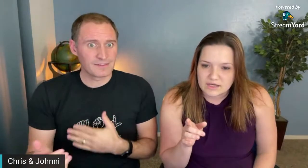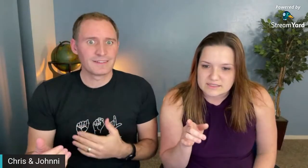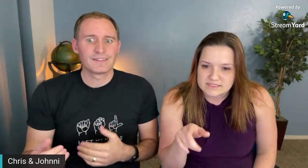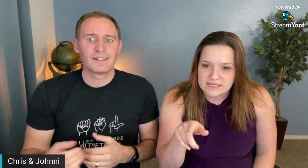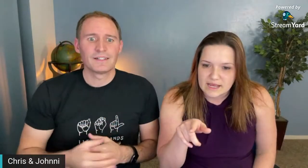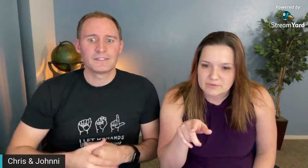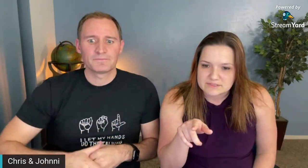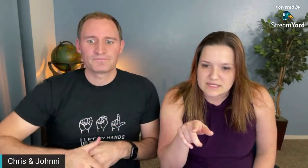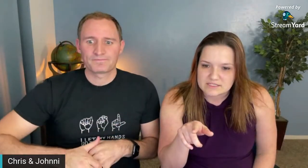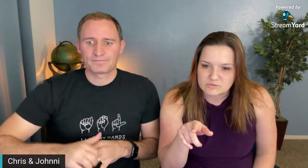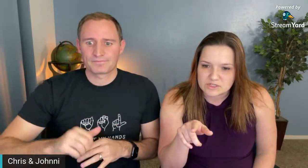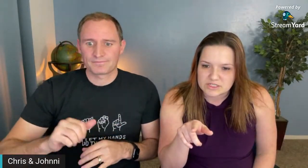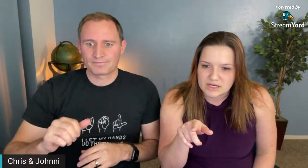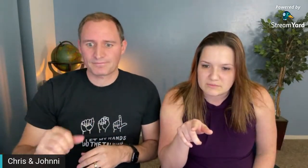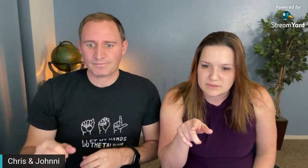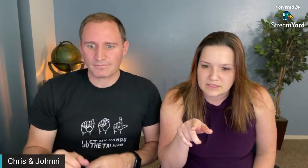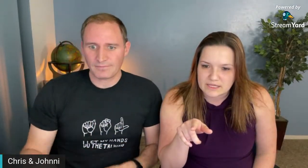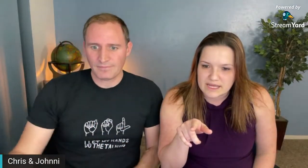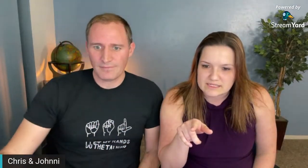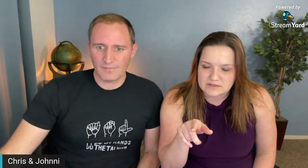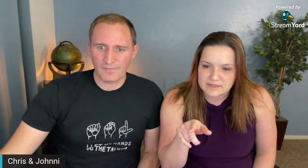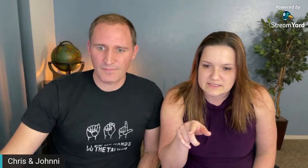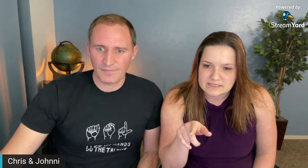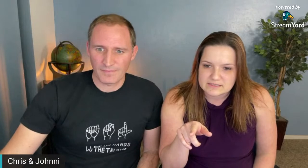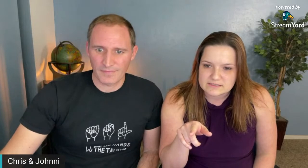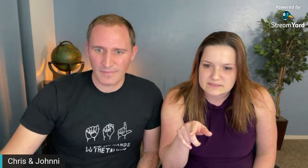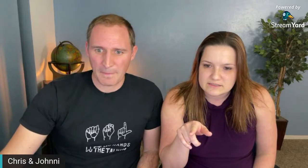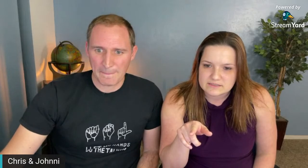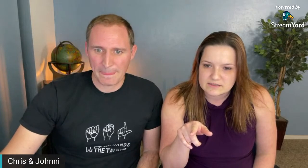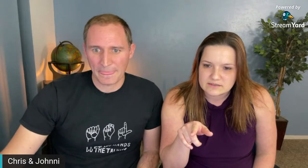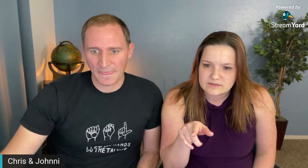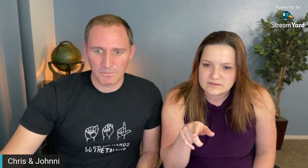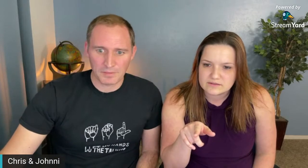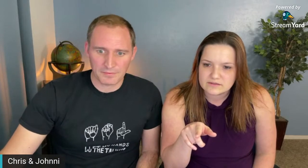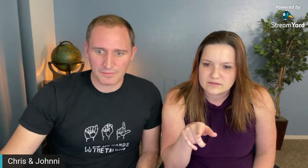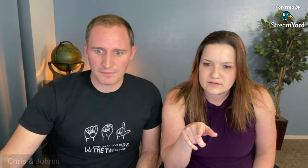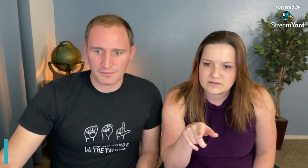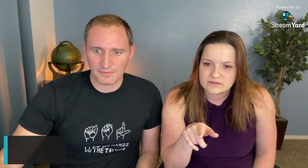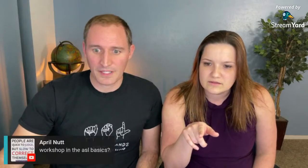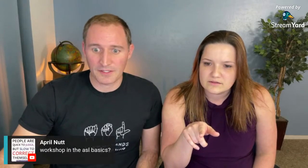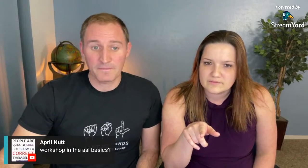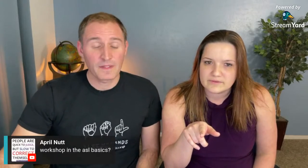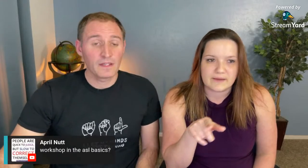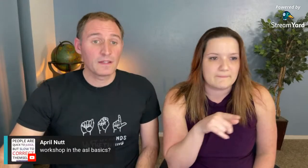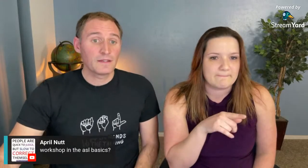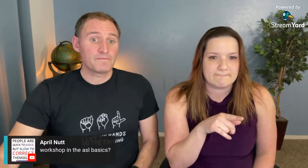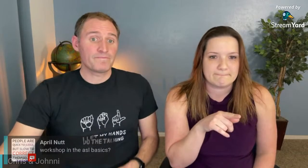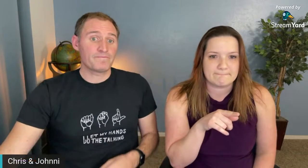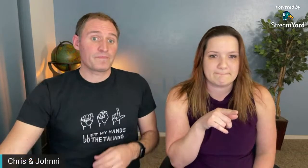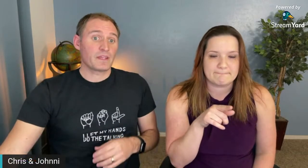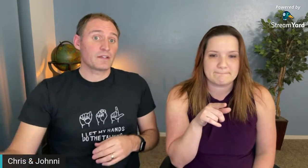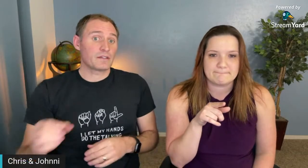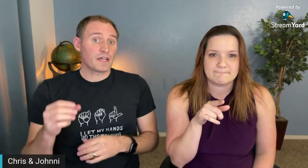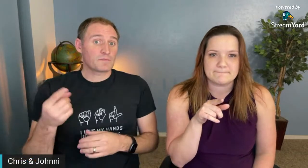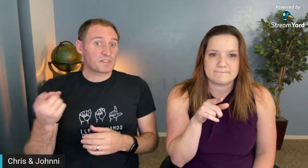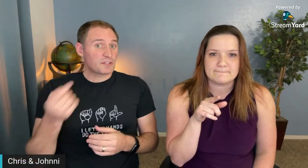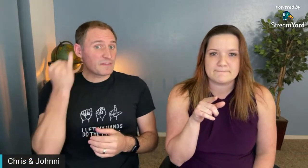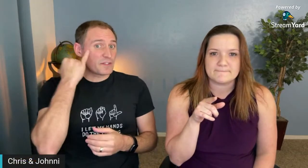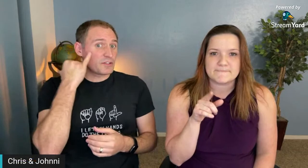Let's see. April says the workshop in the ASL basics. Down here? Yeah. So if you